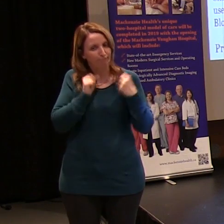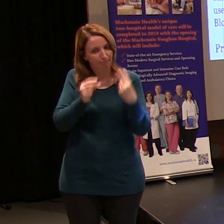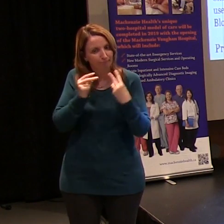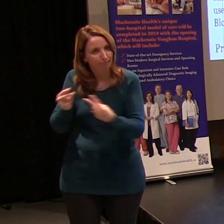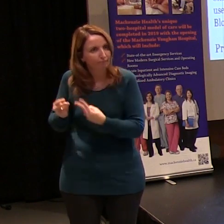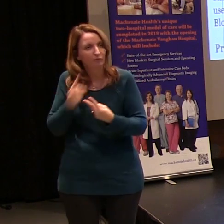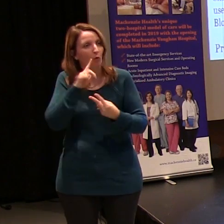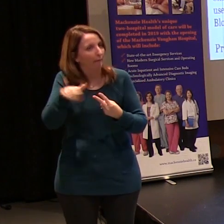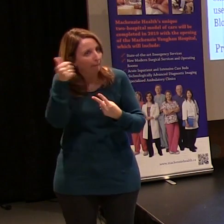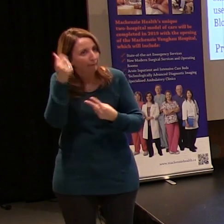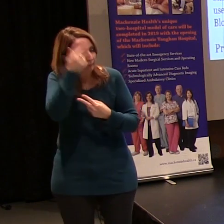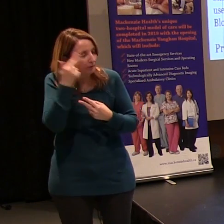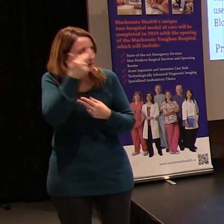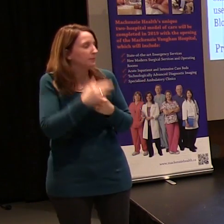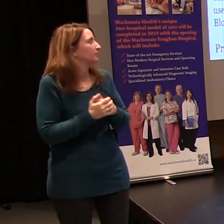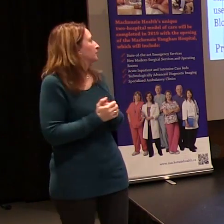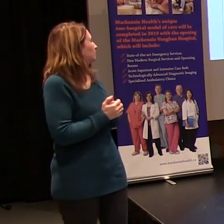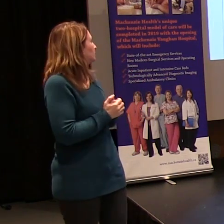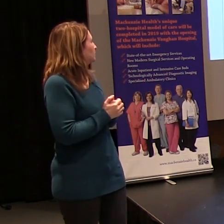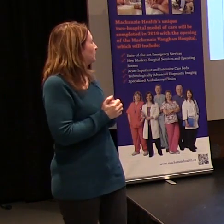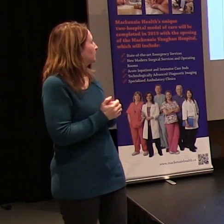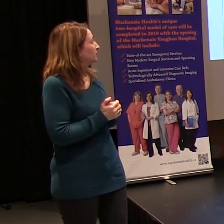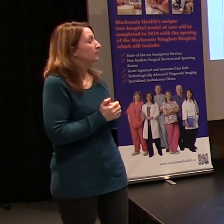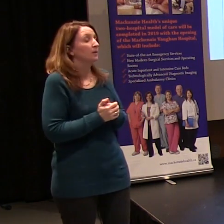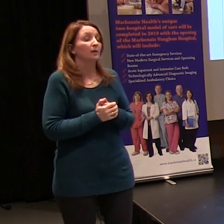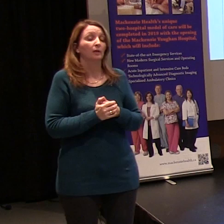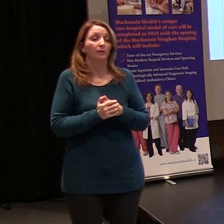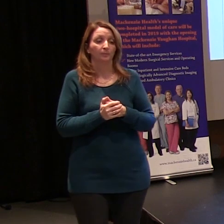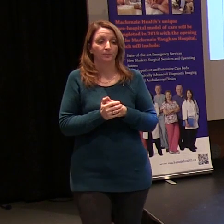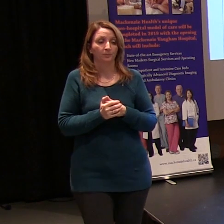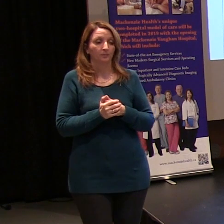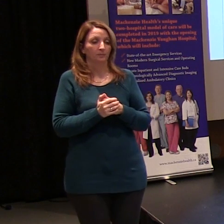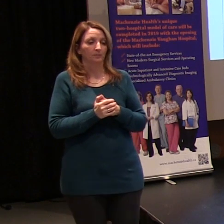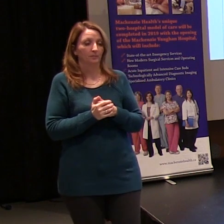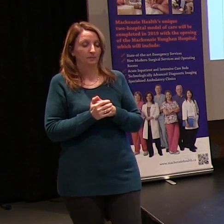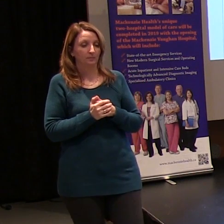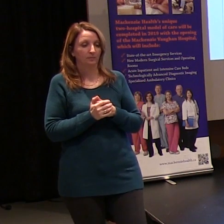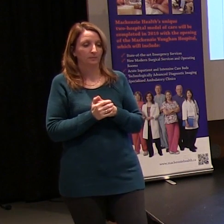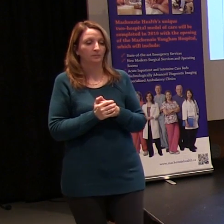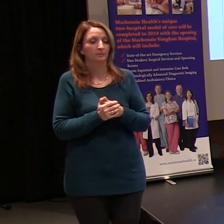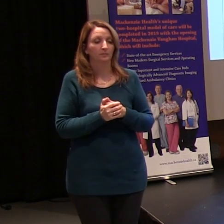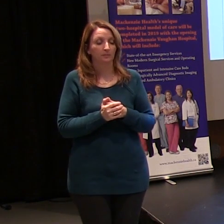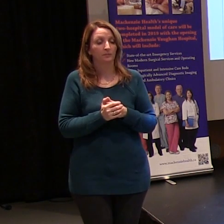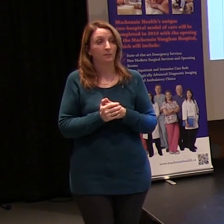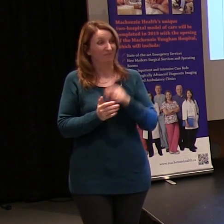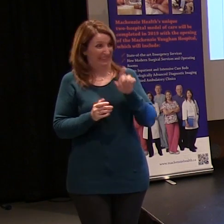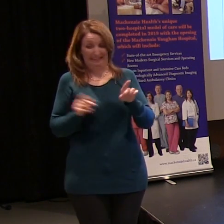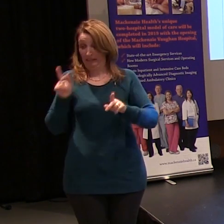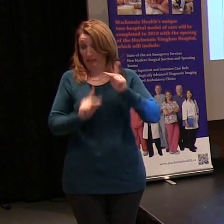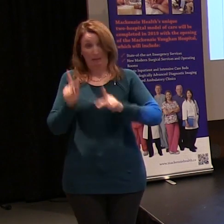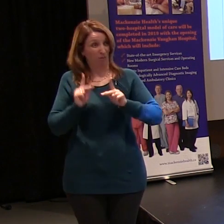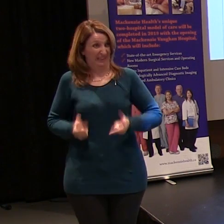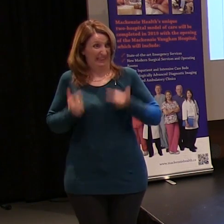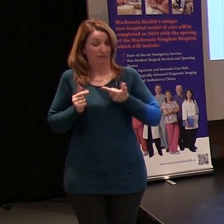design. One of the concerns that obviously the people that living on the